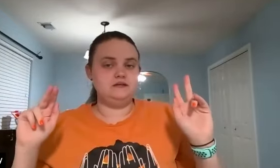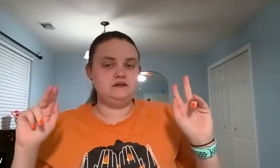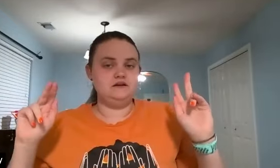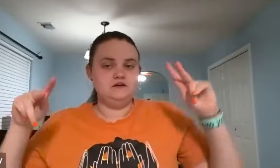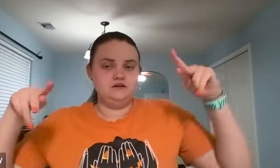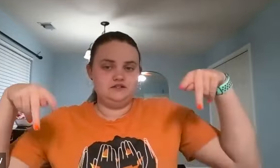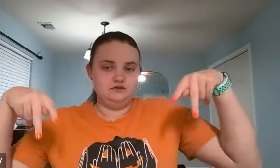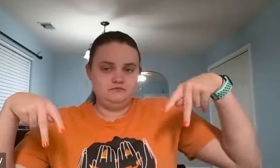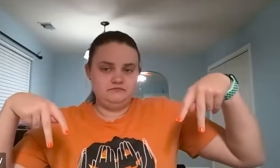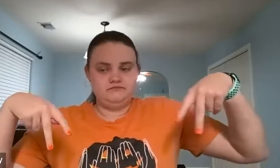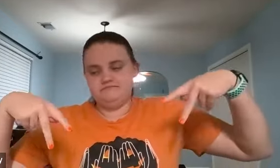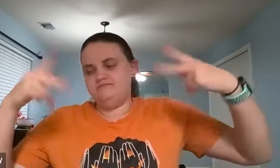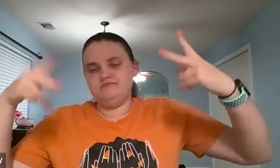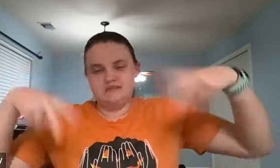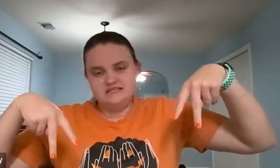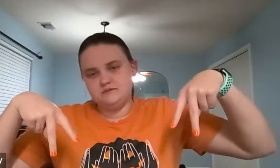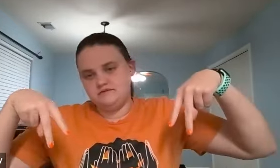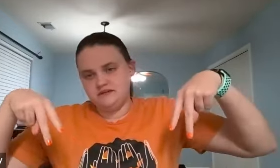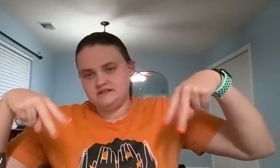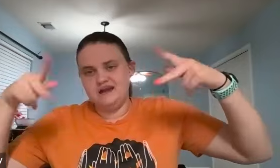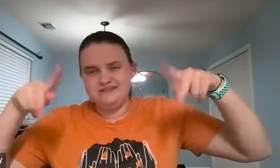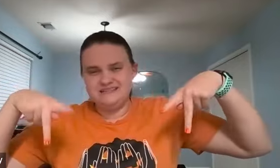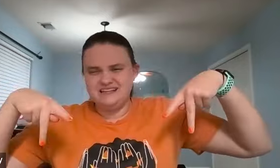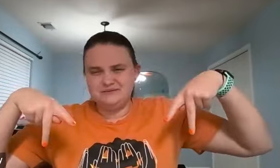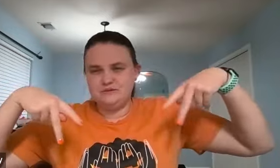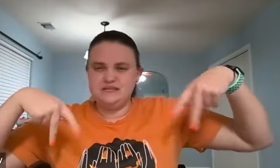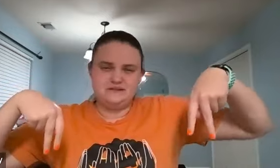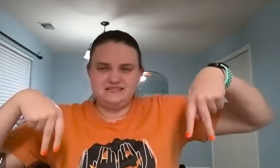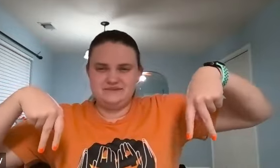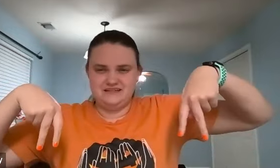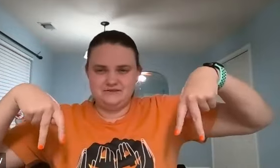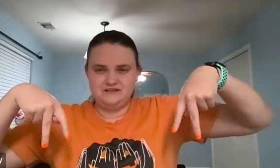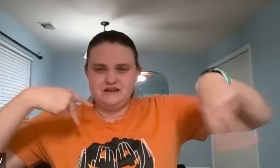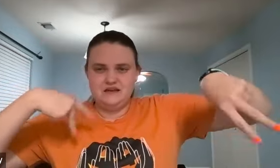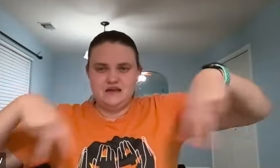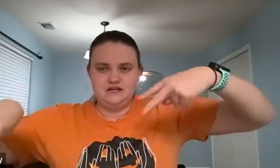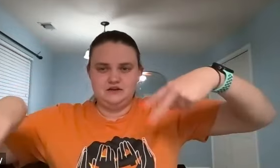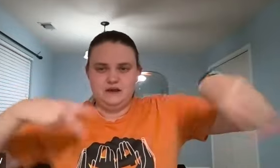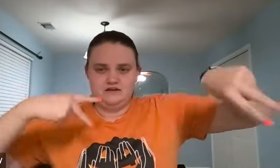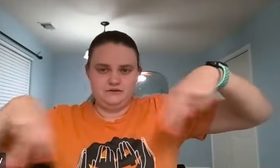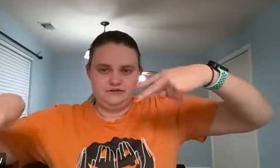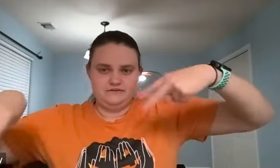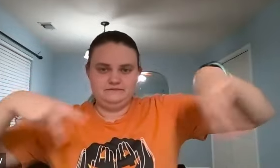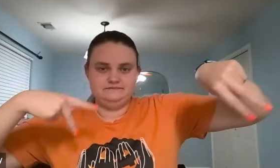be I guess it could be V's. I always tend to end up doing P's, but it doesn't make a difference. And you go back and forth.